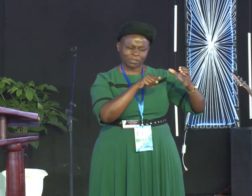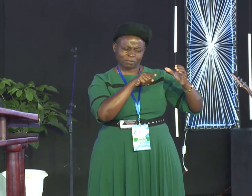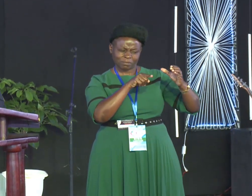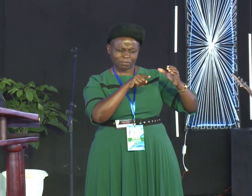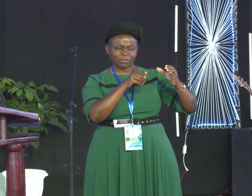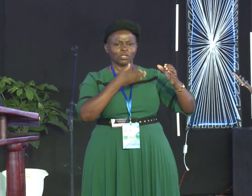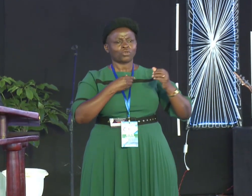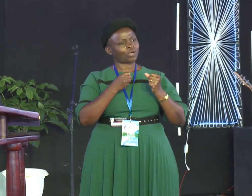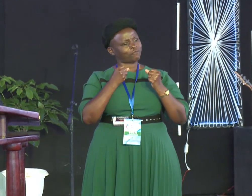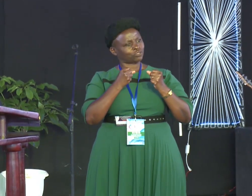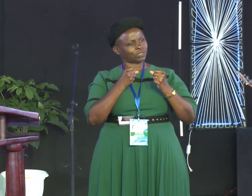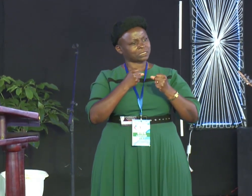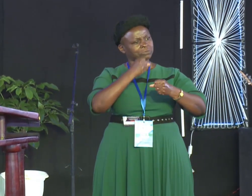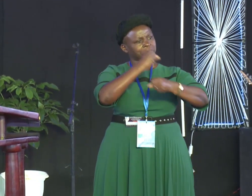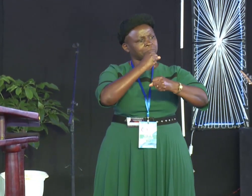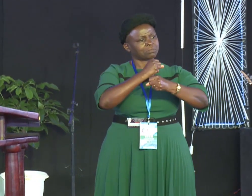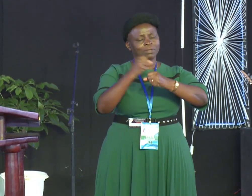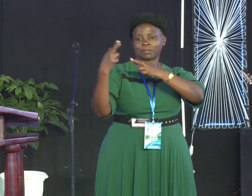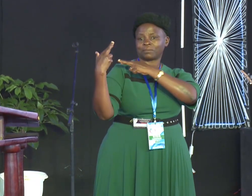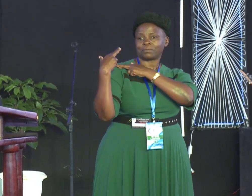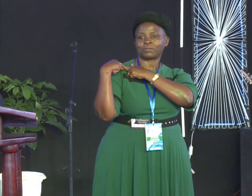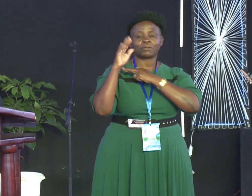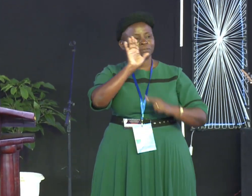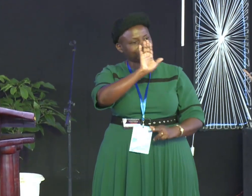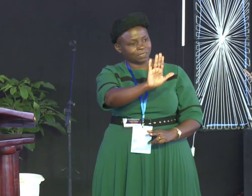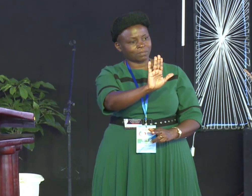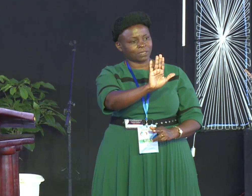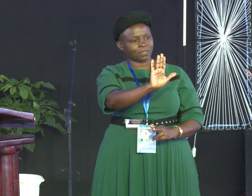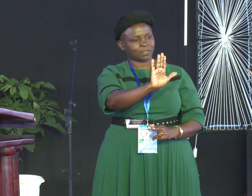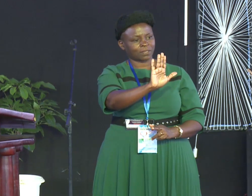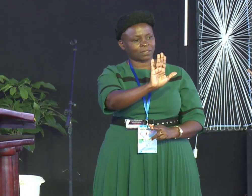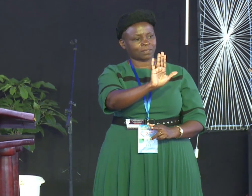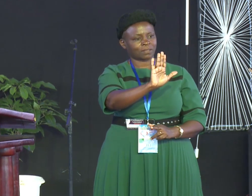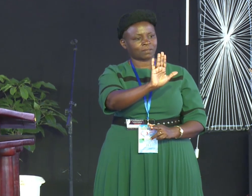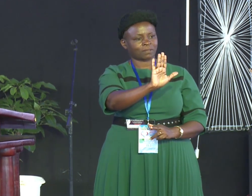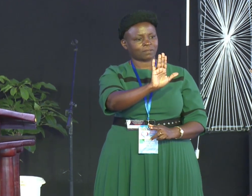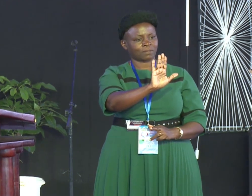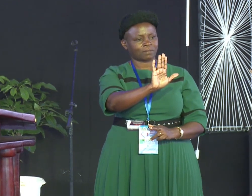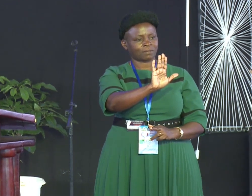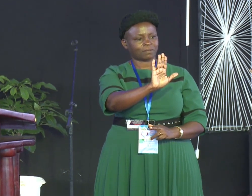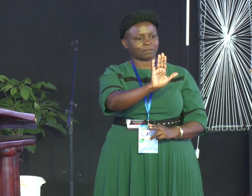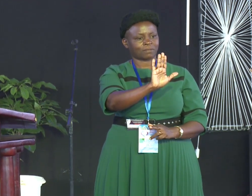strength to do what they are supposed to do. They were